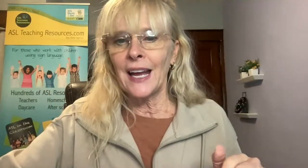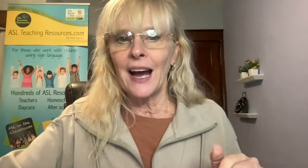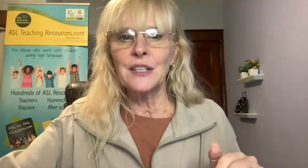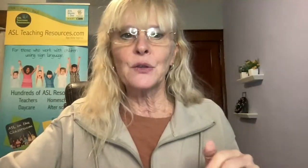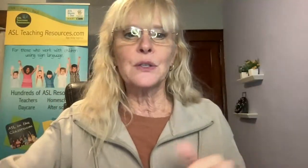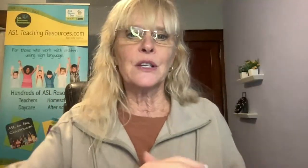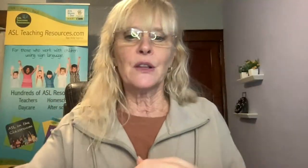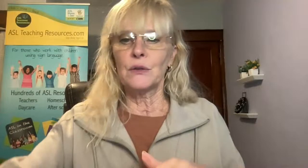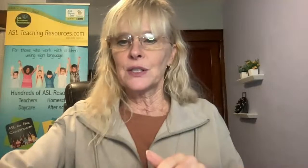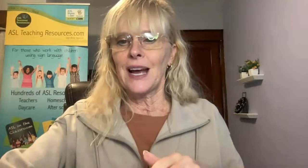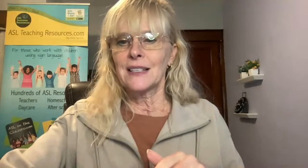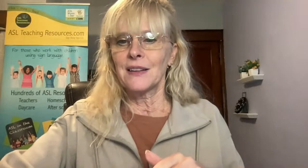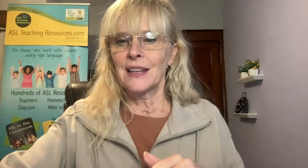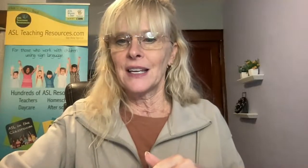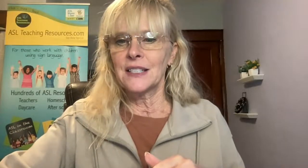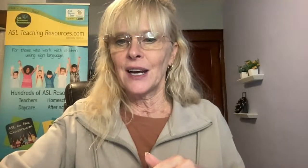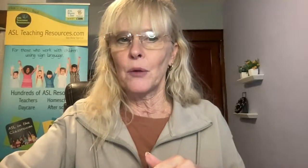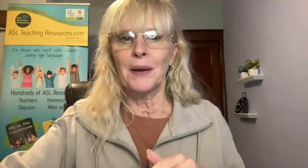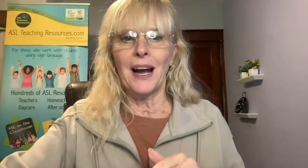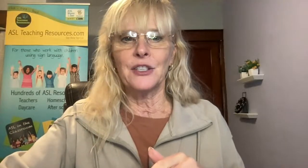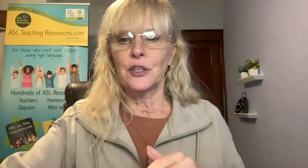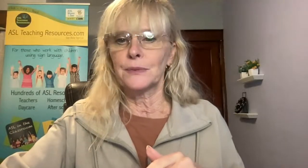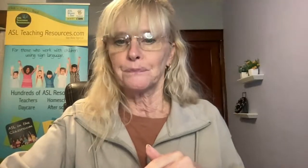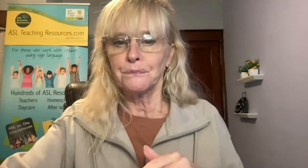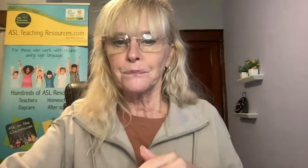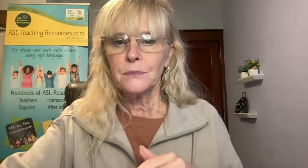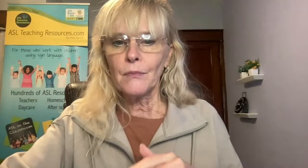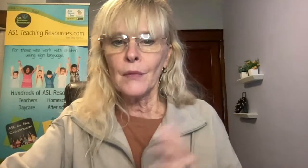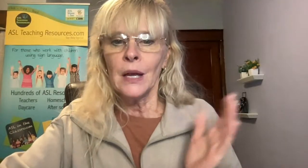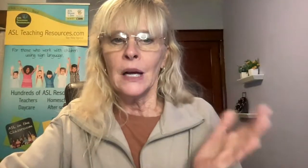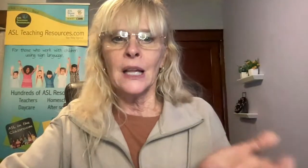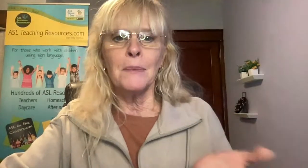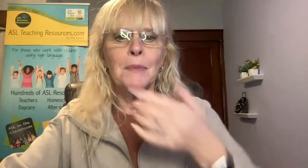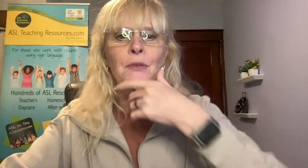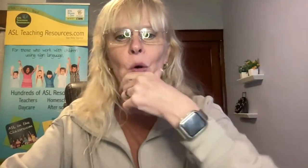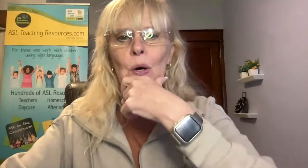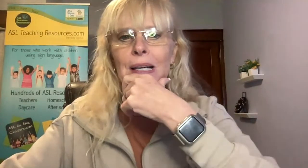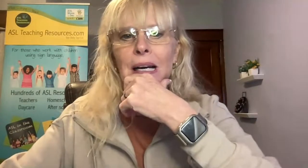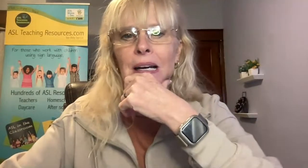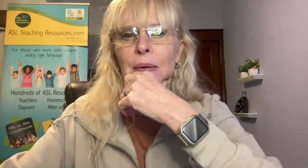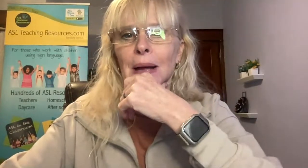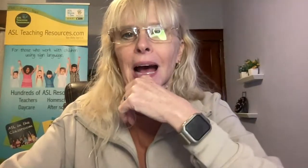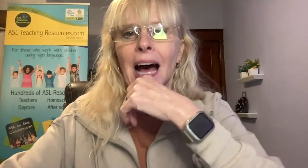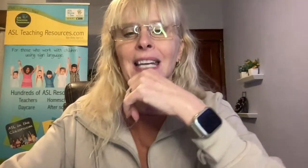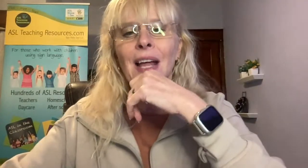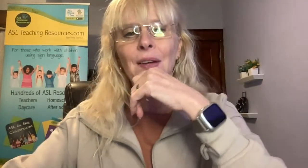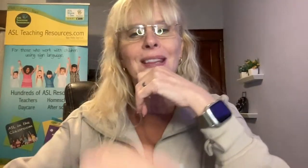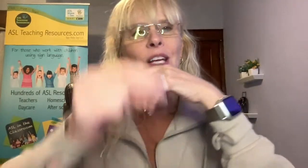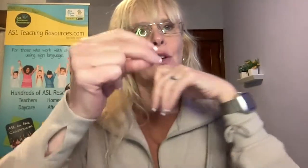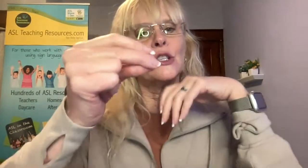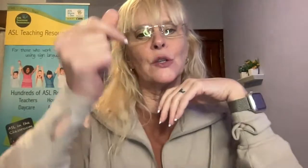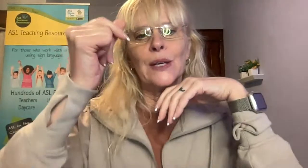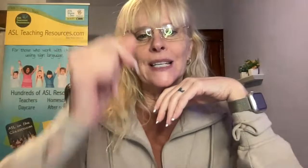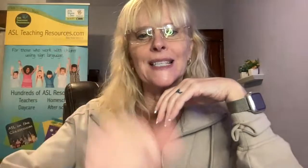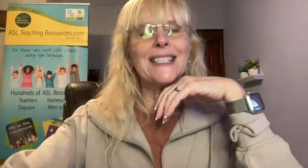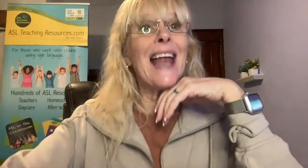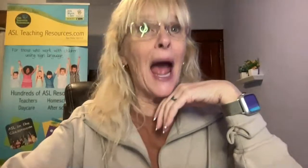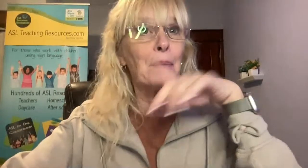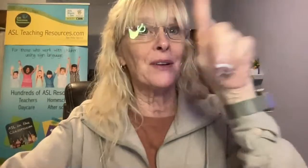AI tools and those kinds of things to help guide you. Let me move on. Another thing you could do in a snap. You